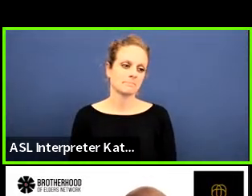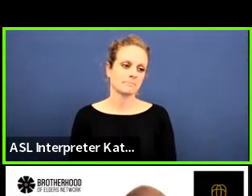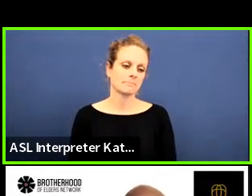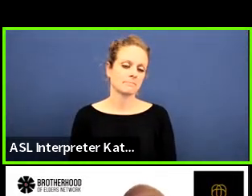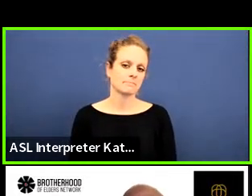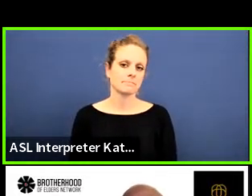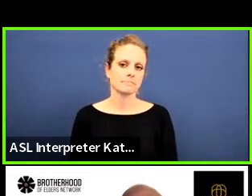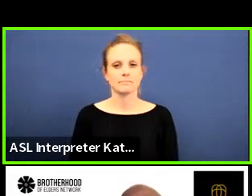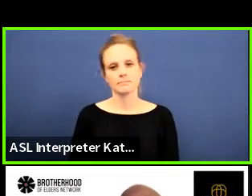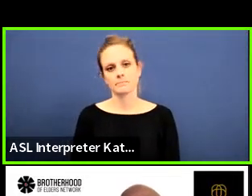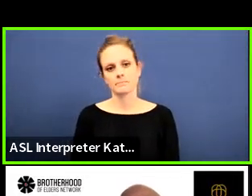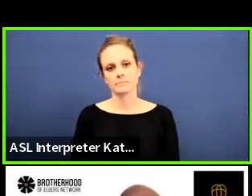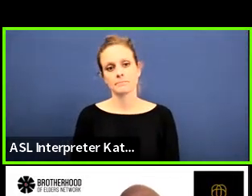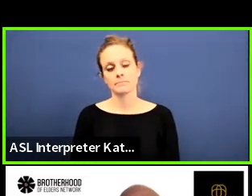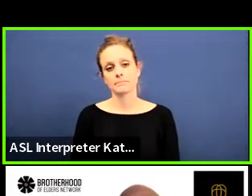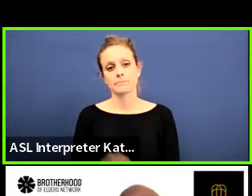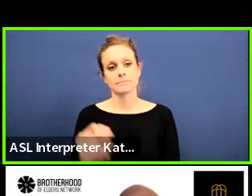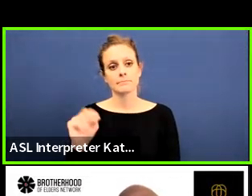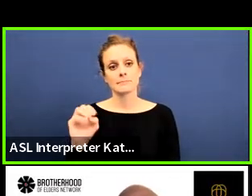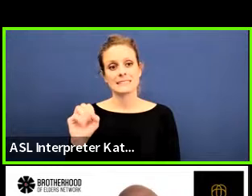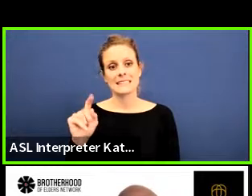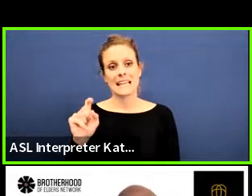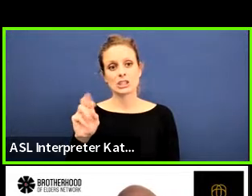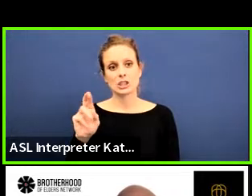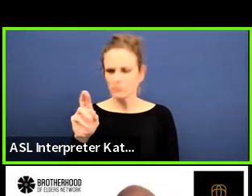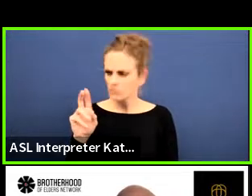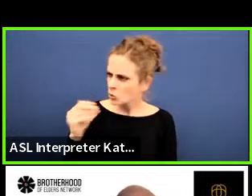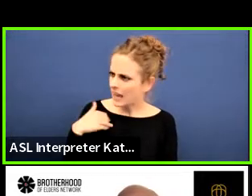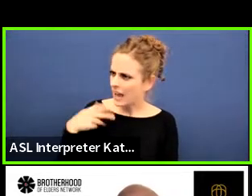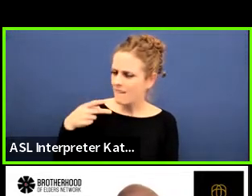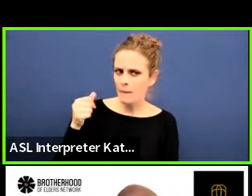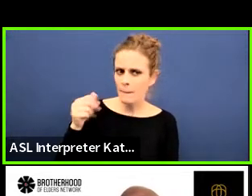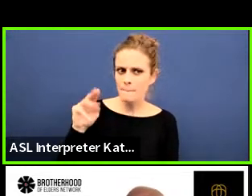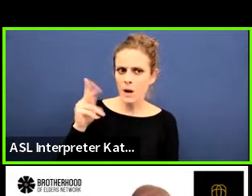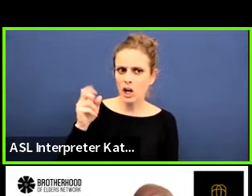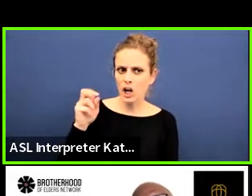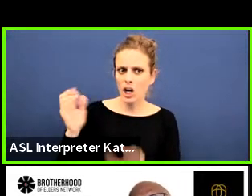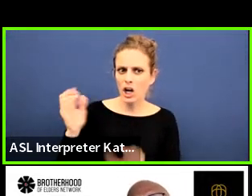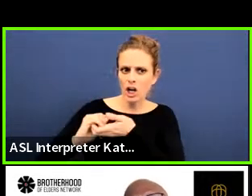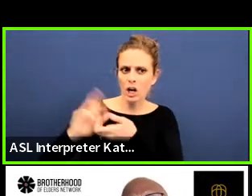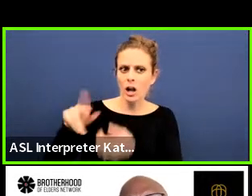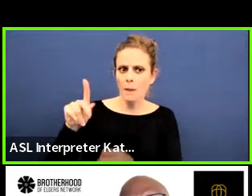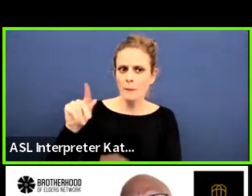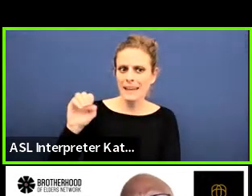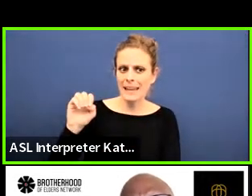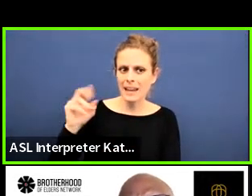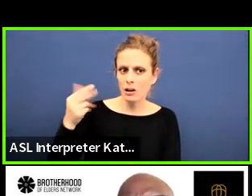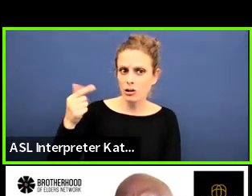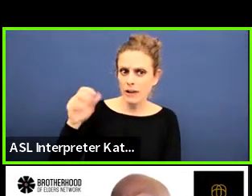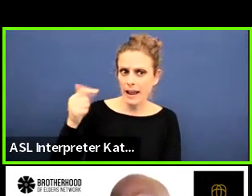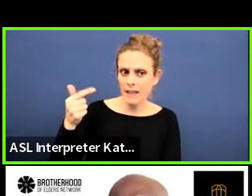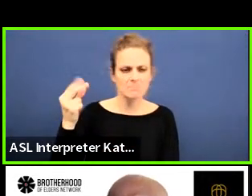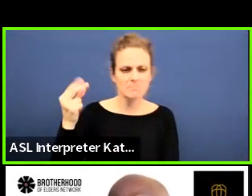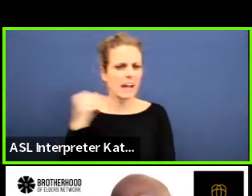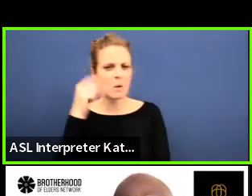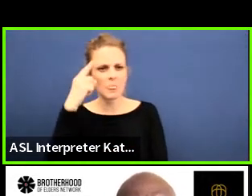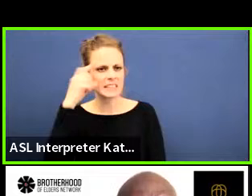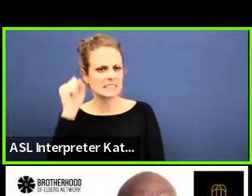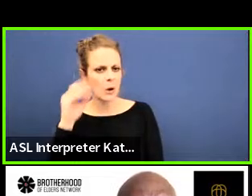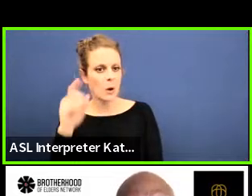So we don't have a partner update, do we, Greg? I don't think so, but maybe this is a good moment.